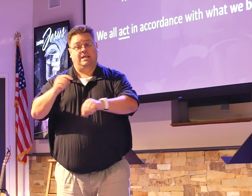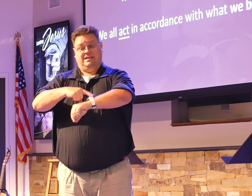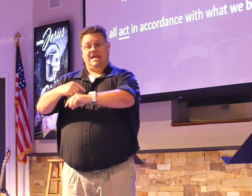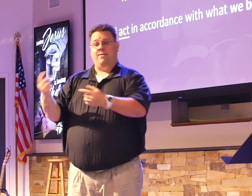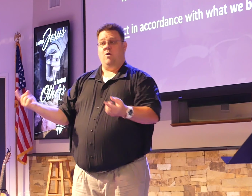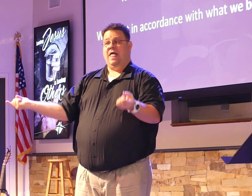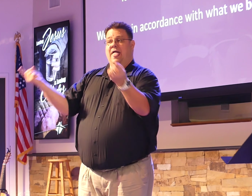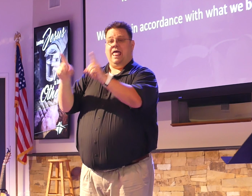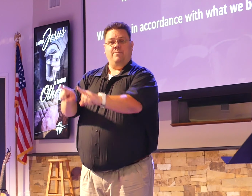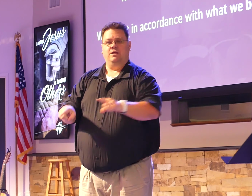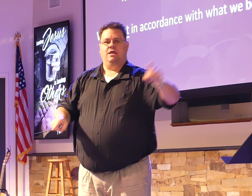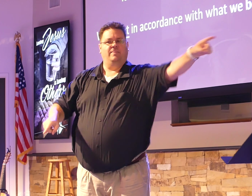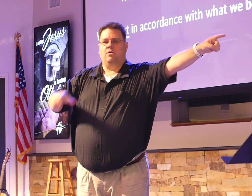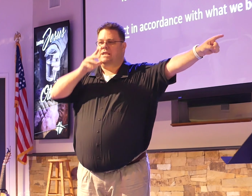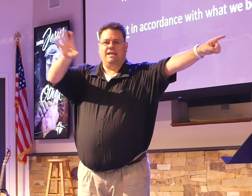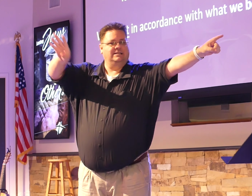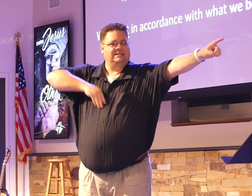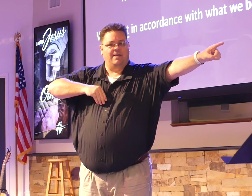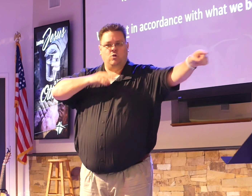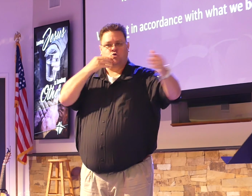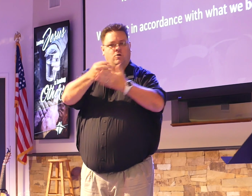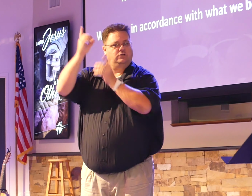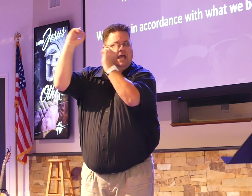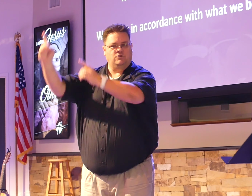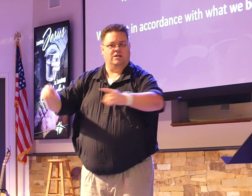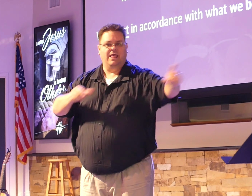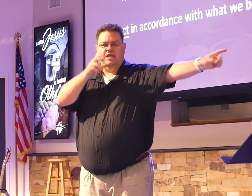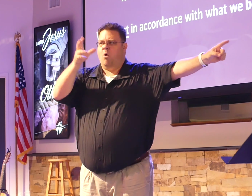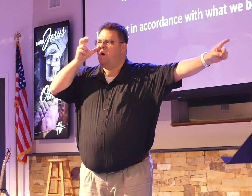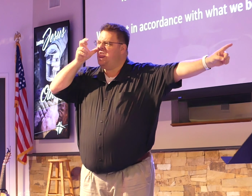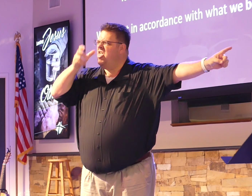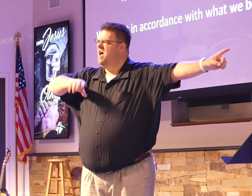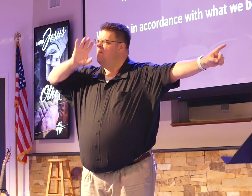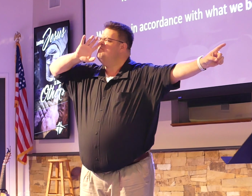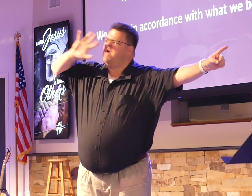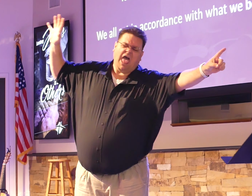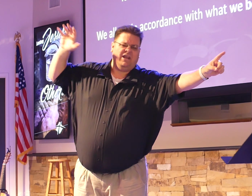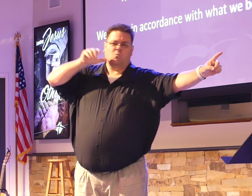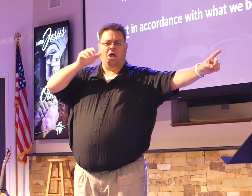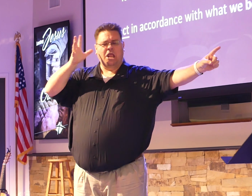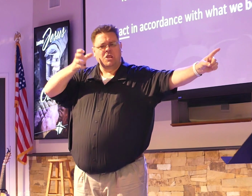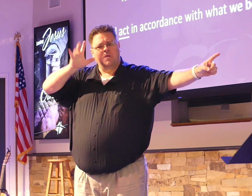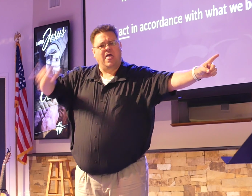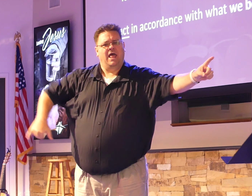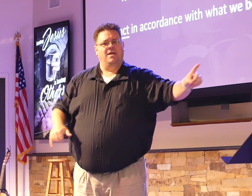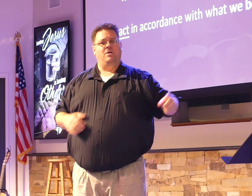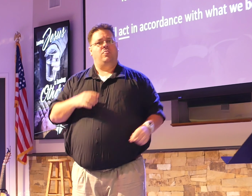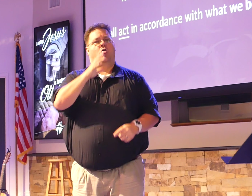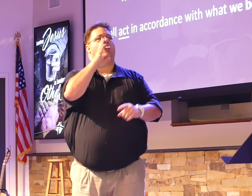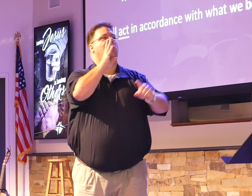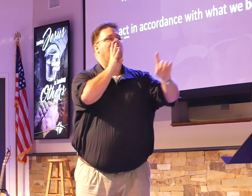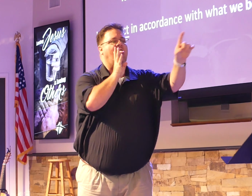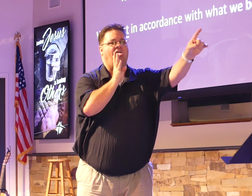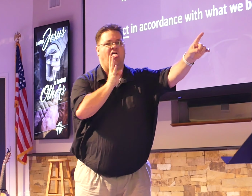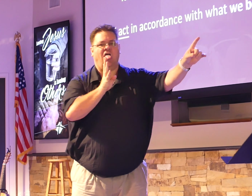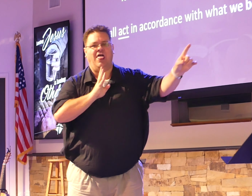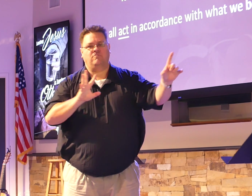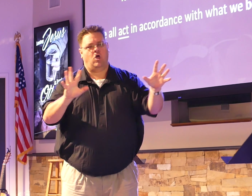not endure sound doctrine. They don't want to hear what the Bible says. But after their own lusts, shall they think to themselves, teachers